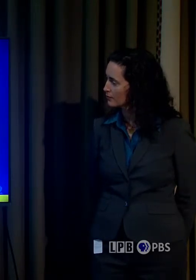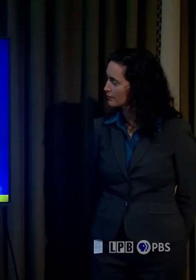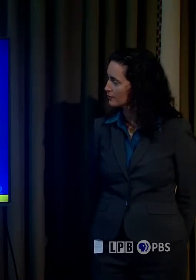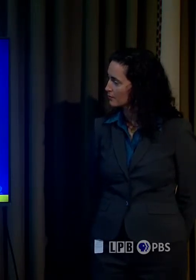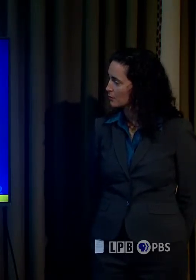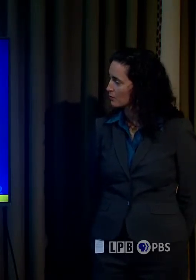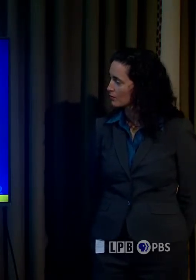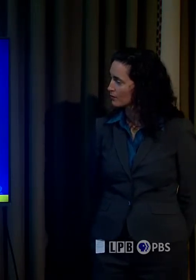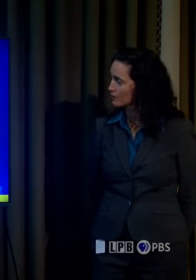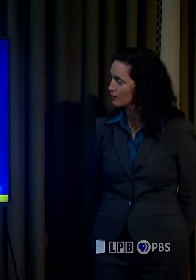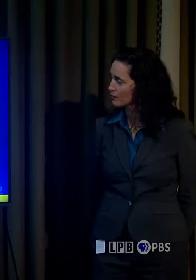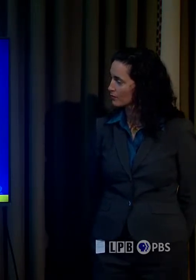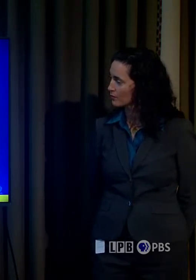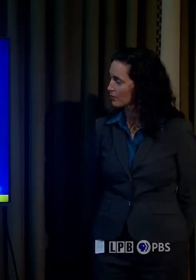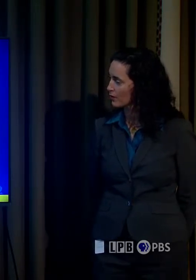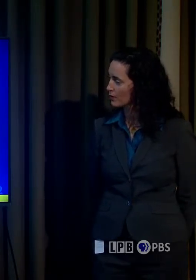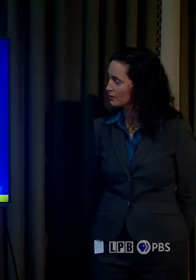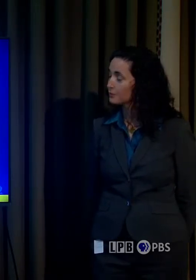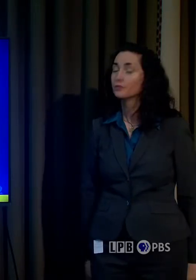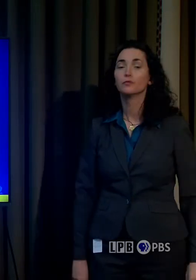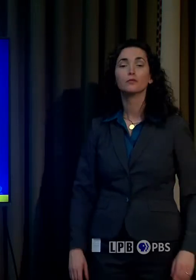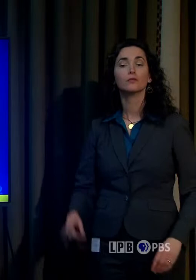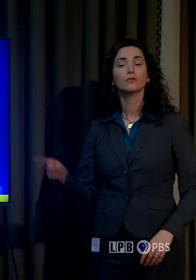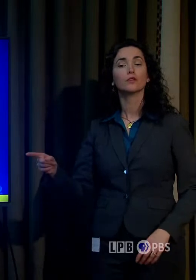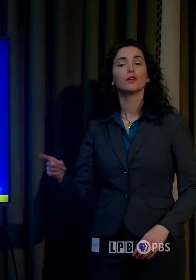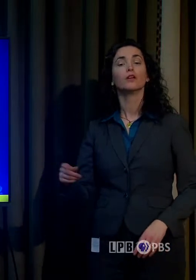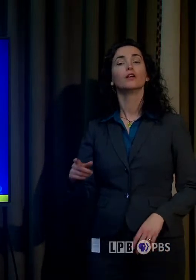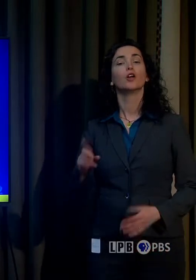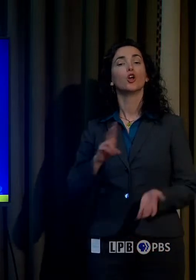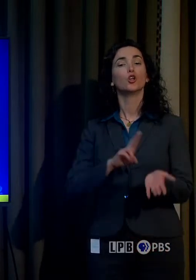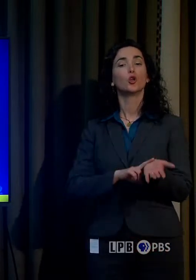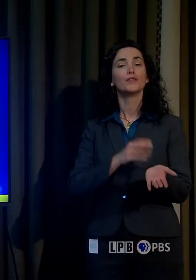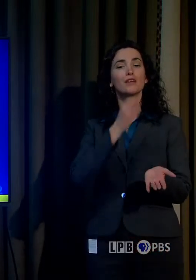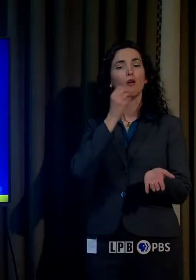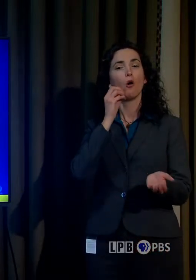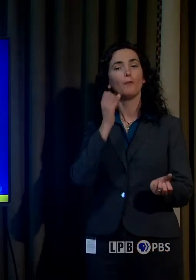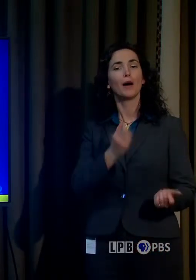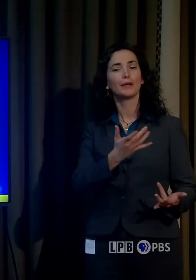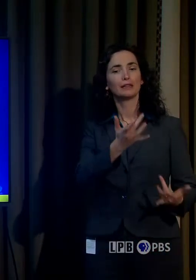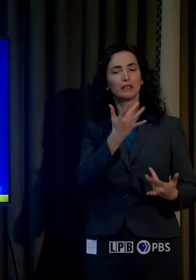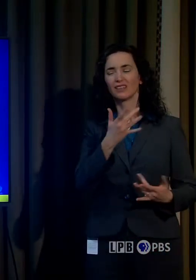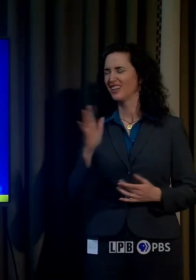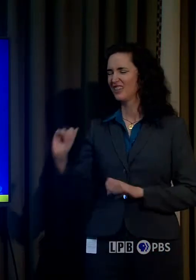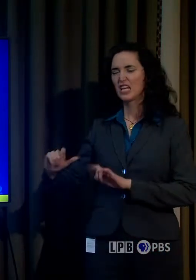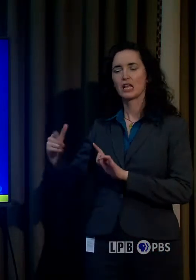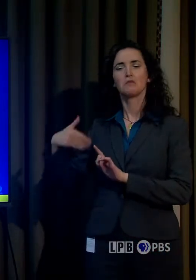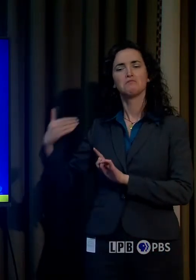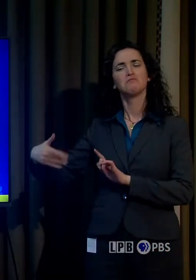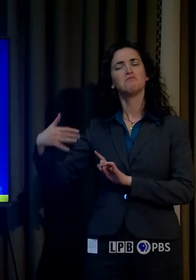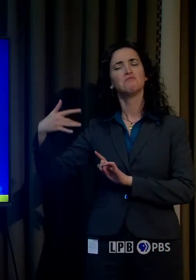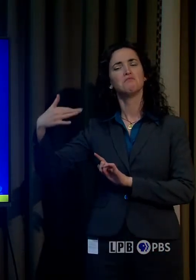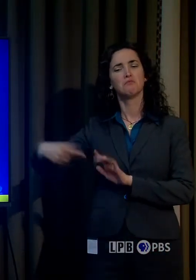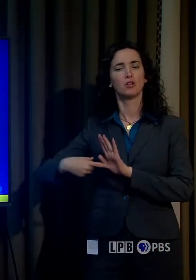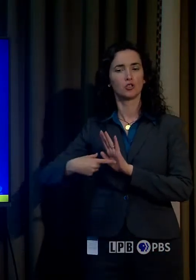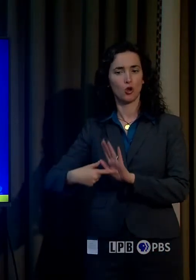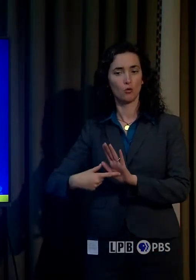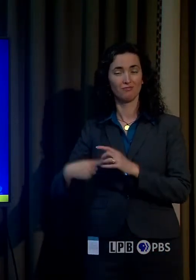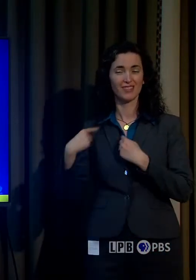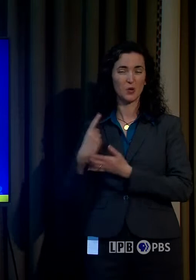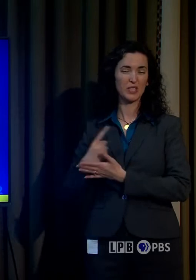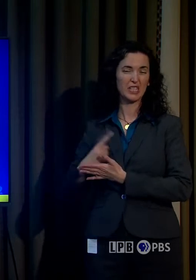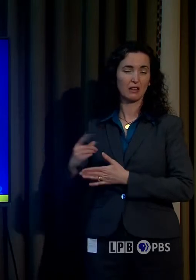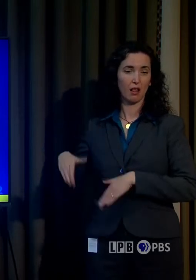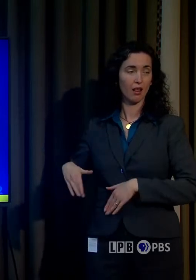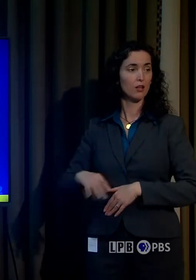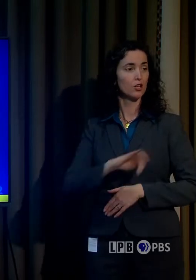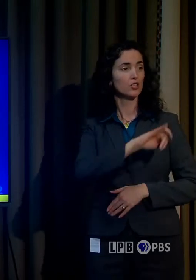This is a slide of cases in nursing home settings that we've shown periodically, and we haven't shown it in a few weeks. I know Julie